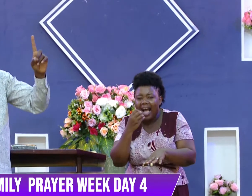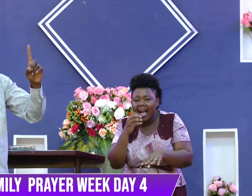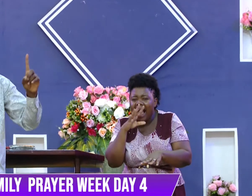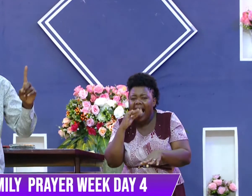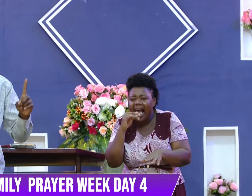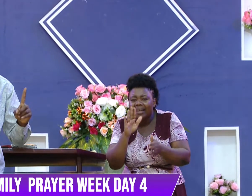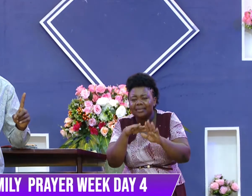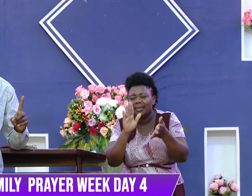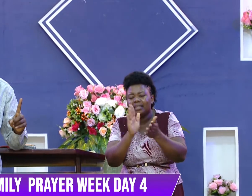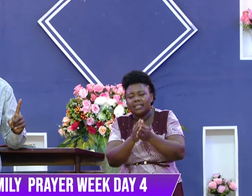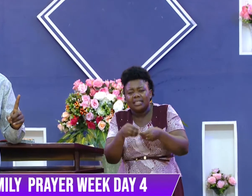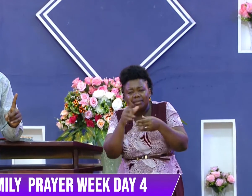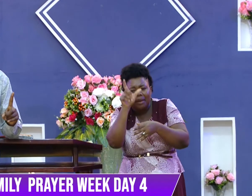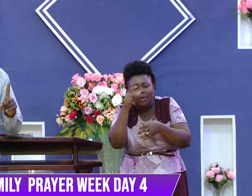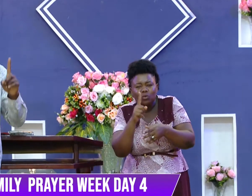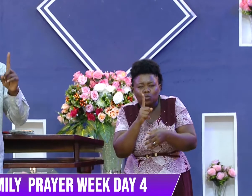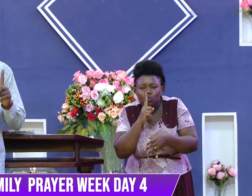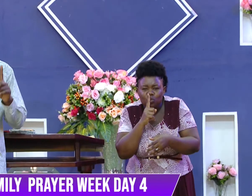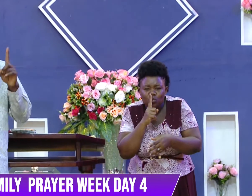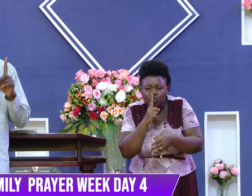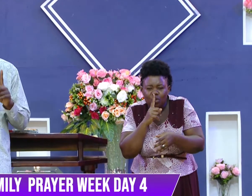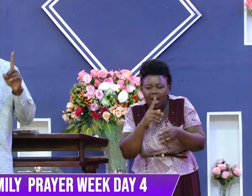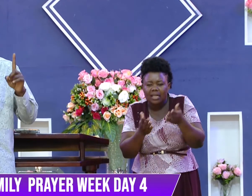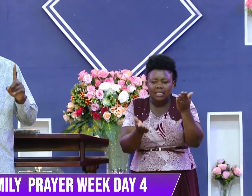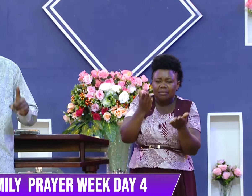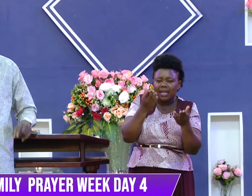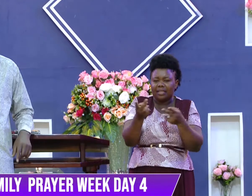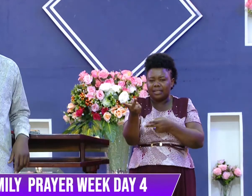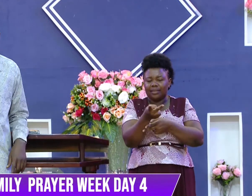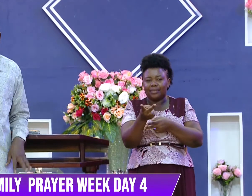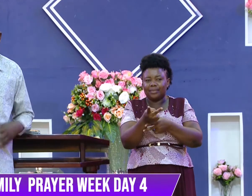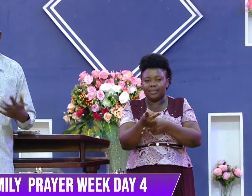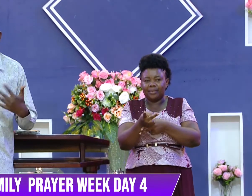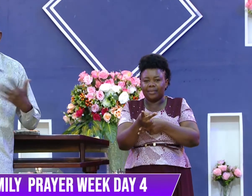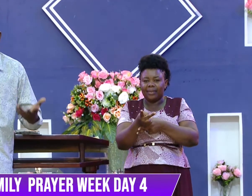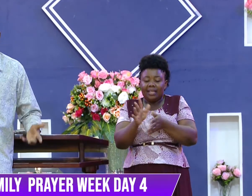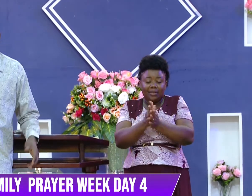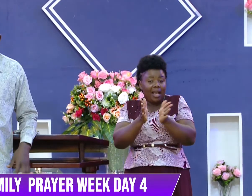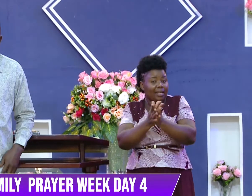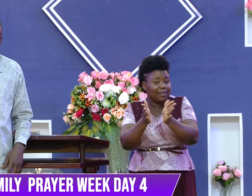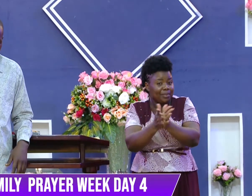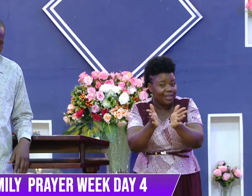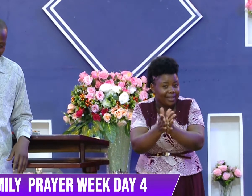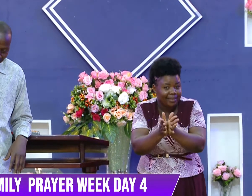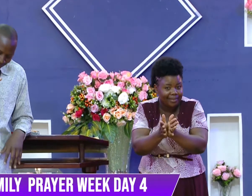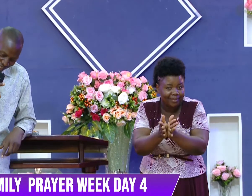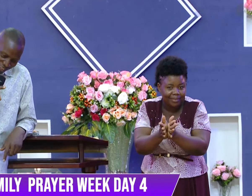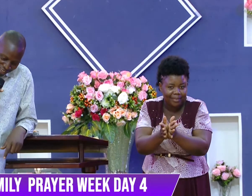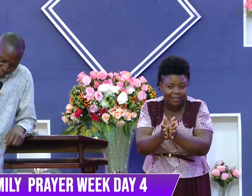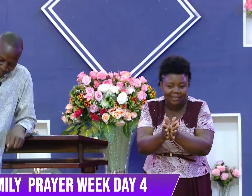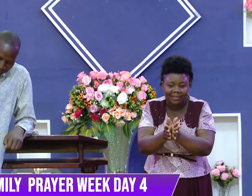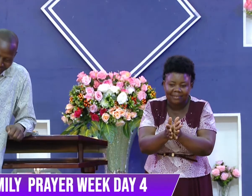so much, he gives them a person who does not speak. And he balances you. I explained.